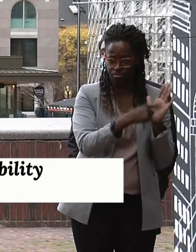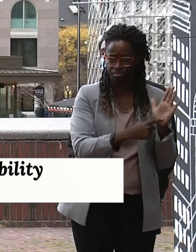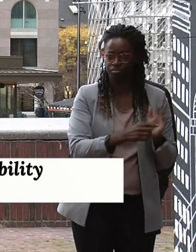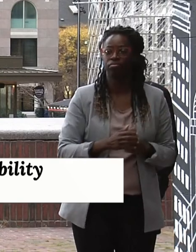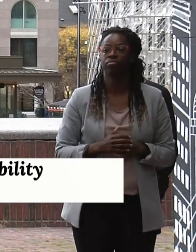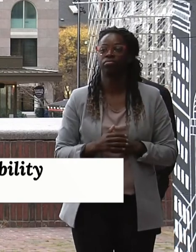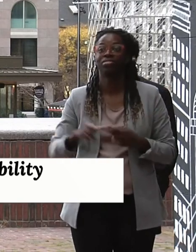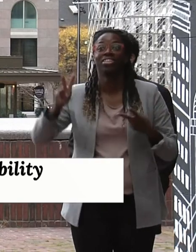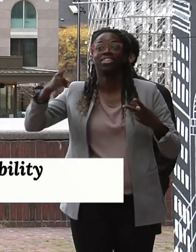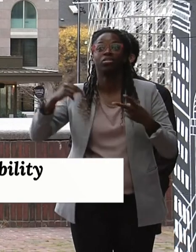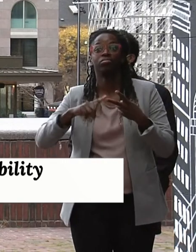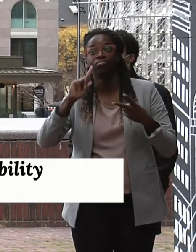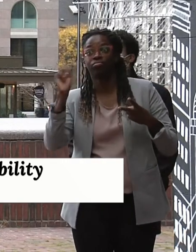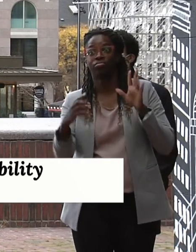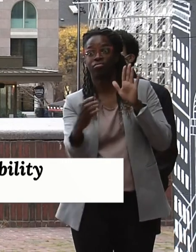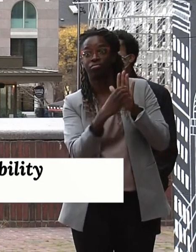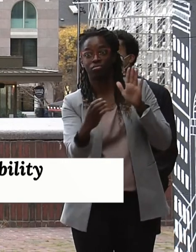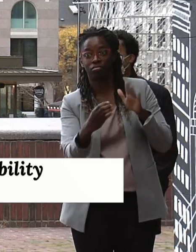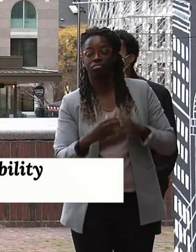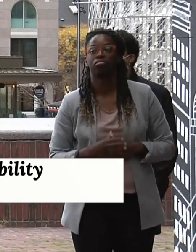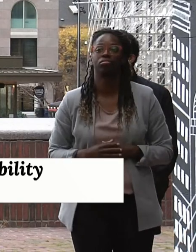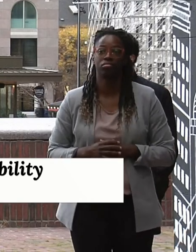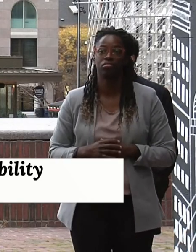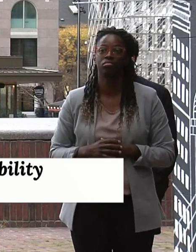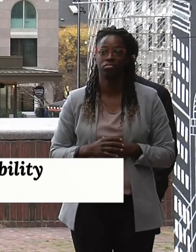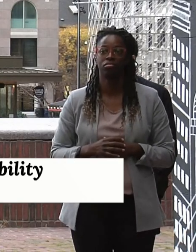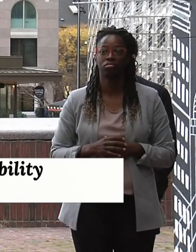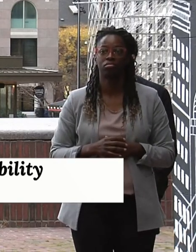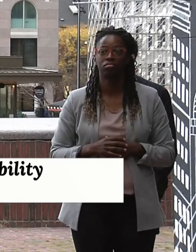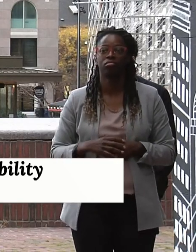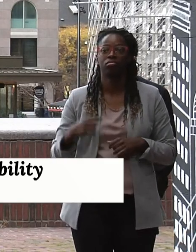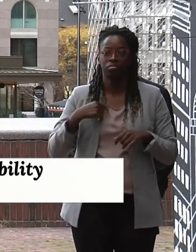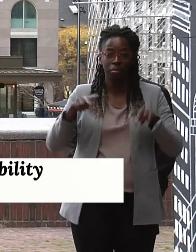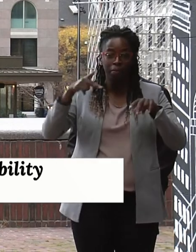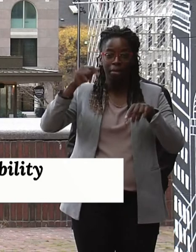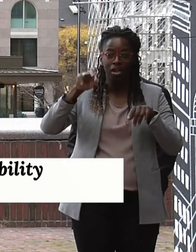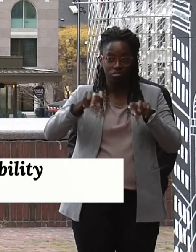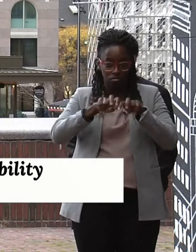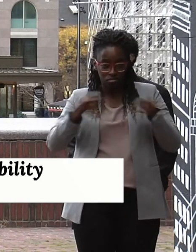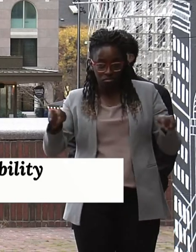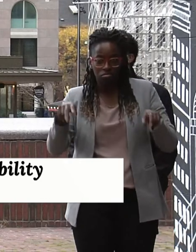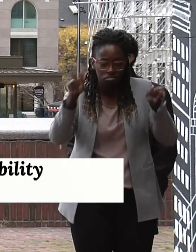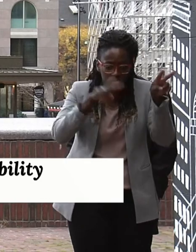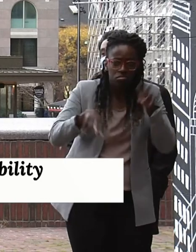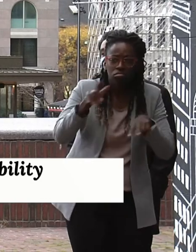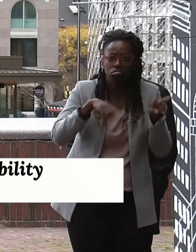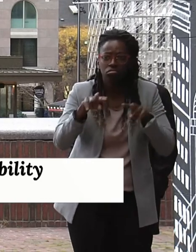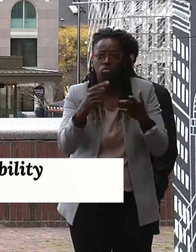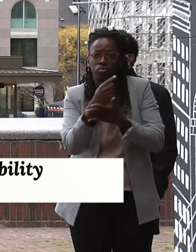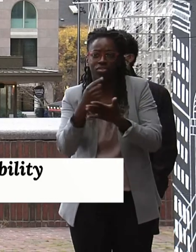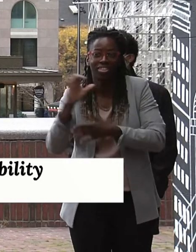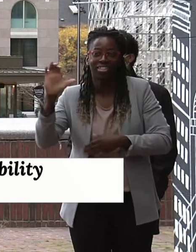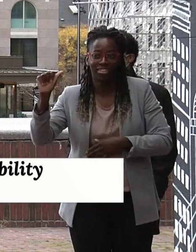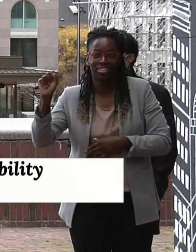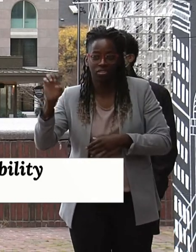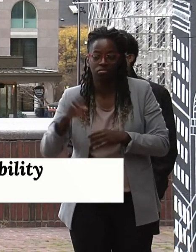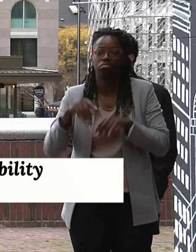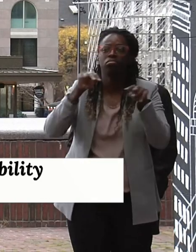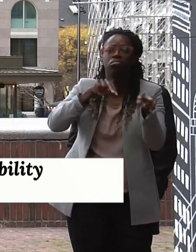it into a stronger internal affairs oversight panel. That panel will have the power to review all completed internal affair